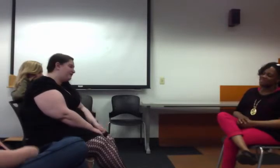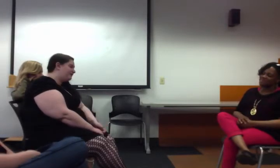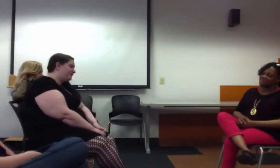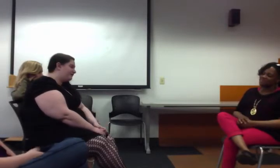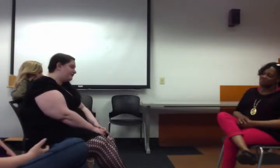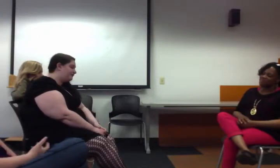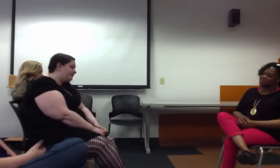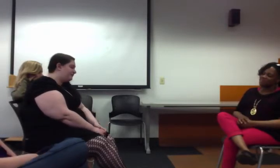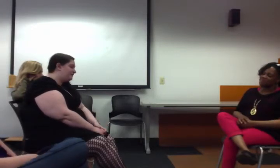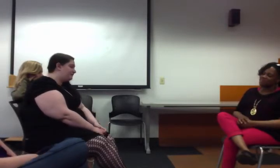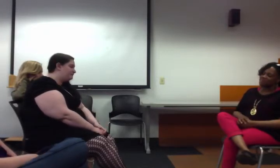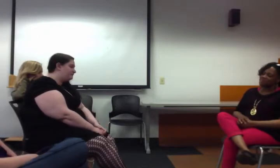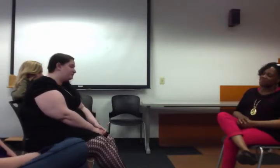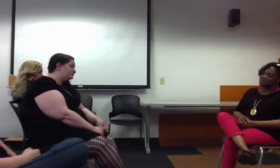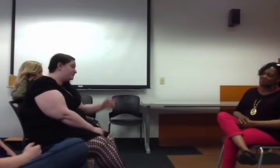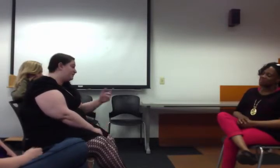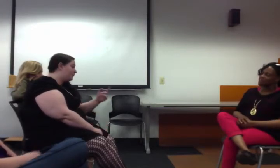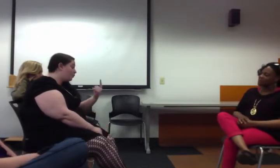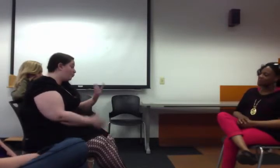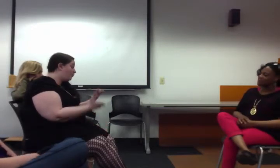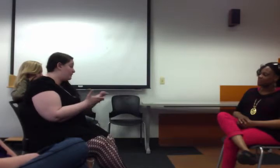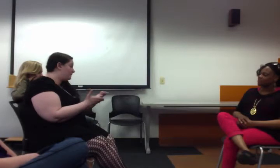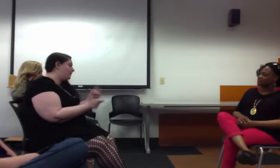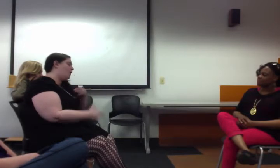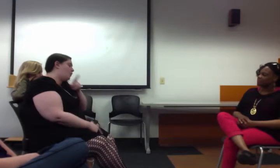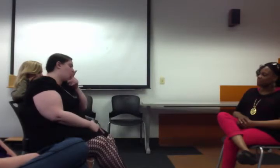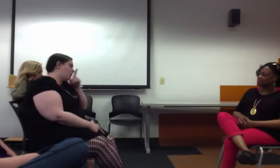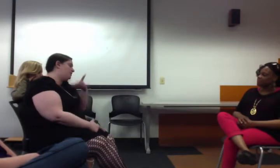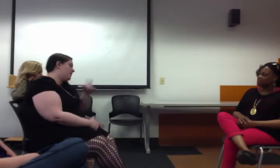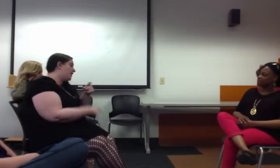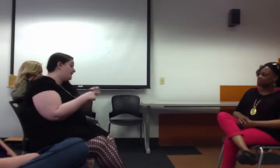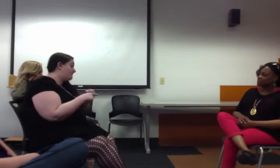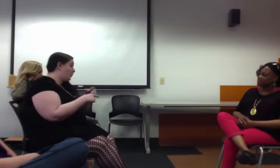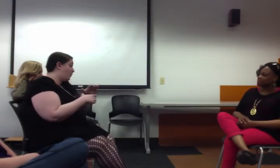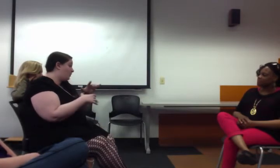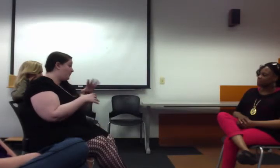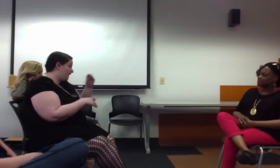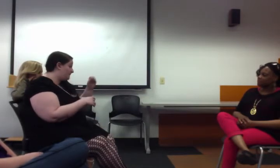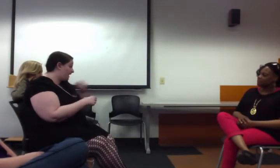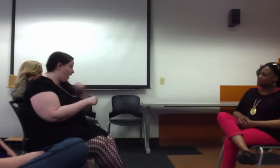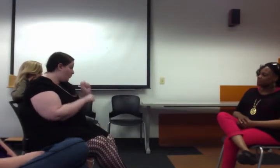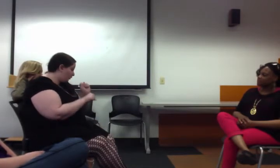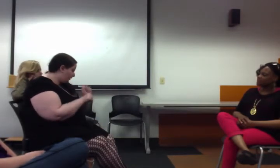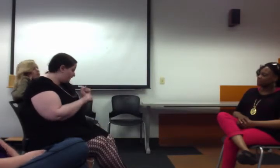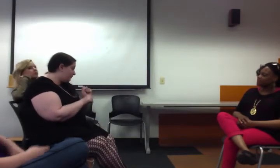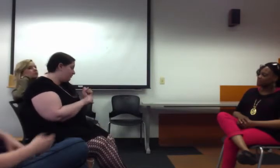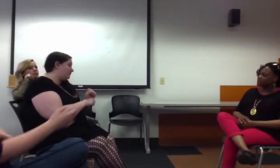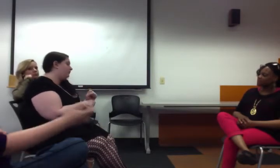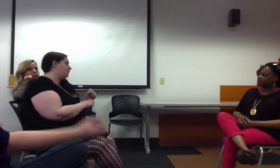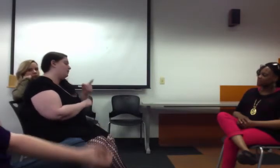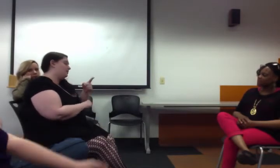Yeah. Well, and that's one of the things I like about the kids company you work with is they do a lot of work